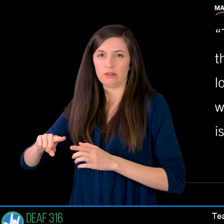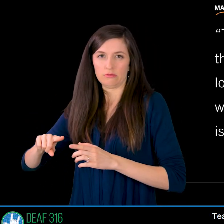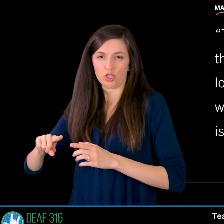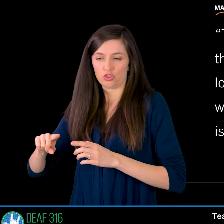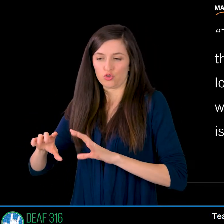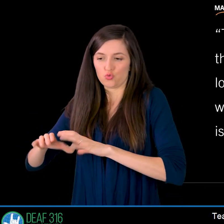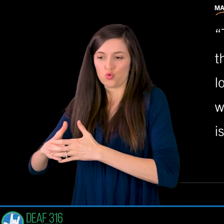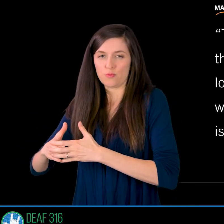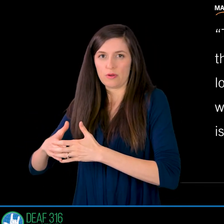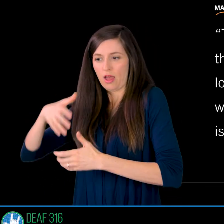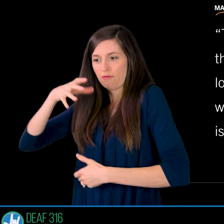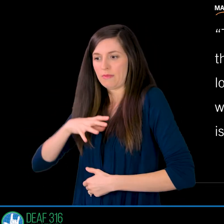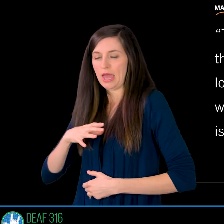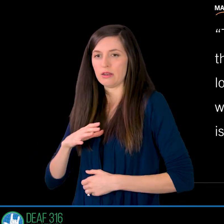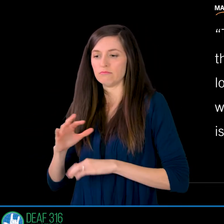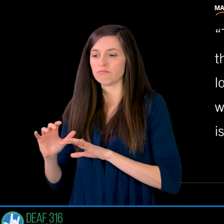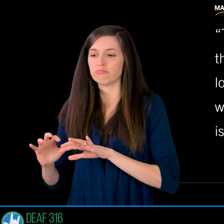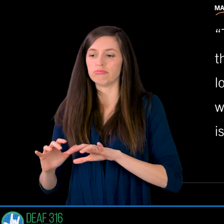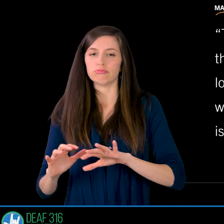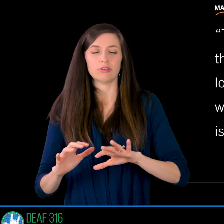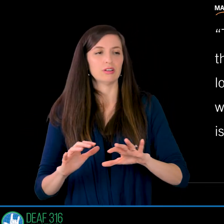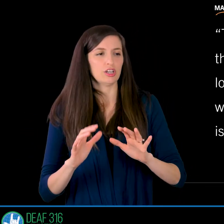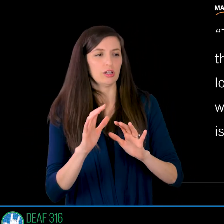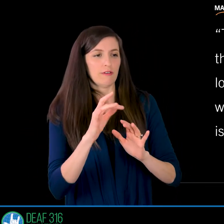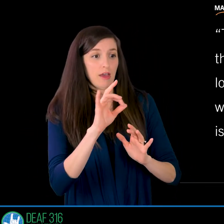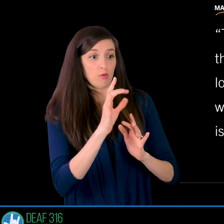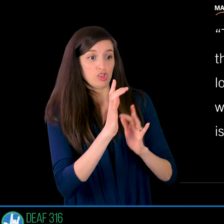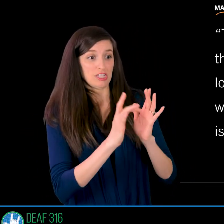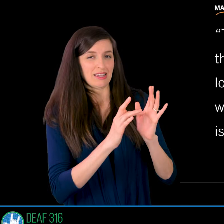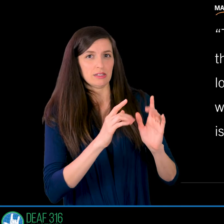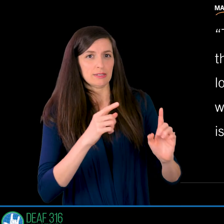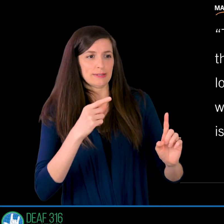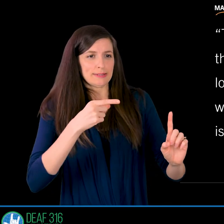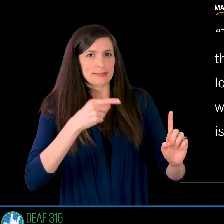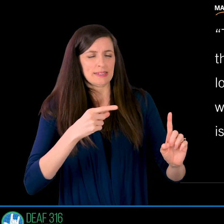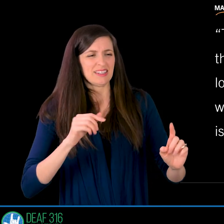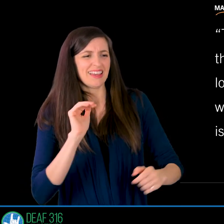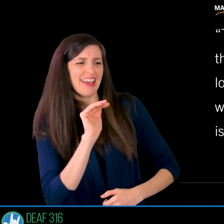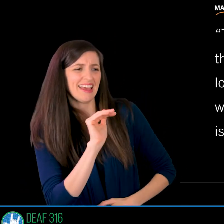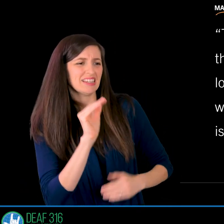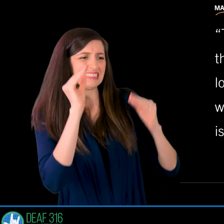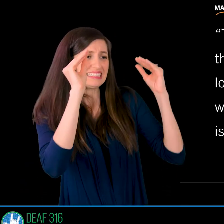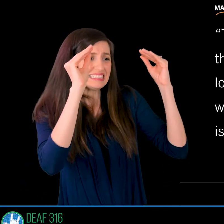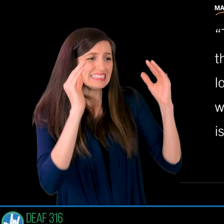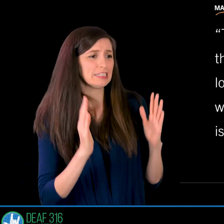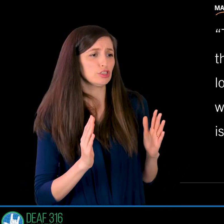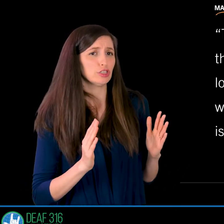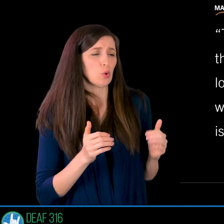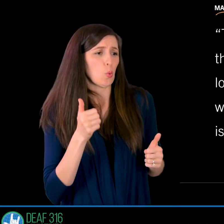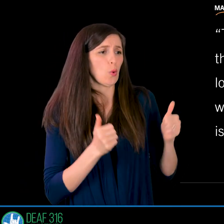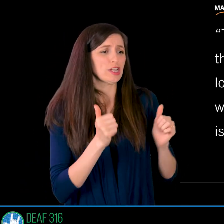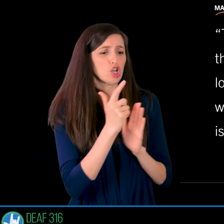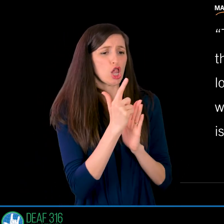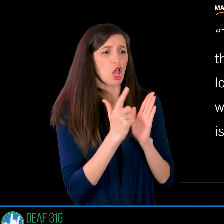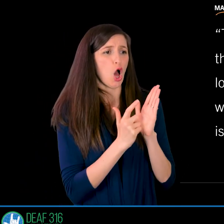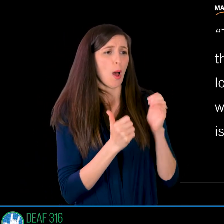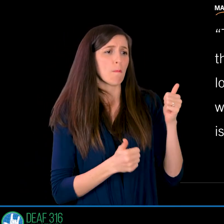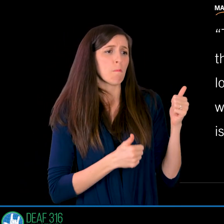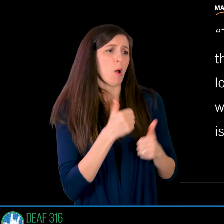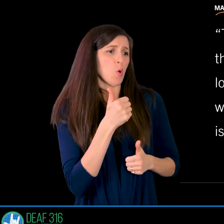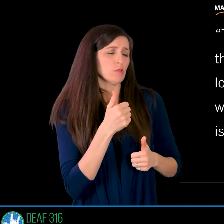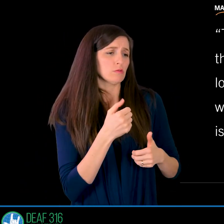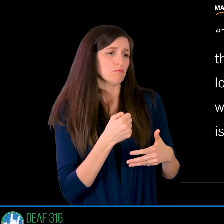say, Teacher, which is the great commandment in the law? And Jesus said to